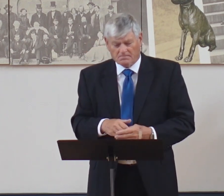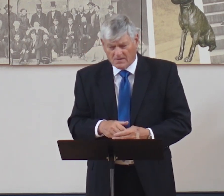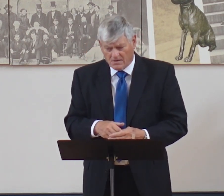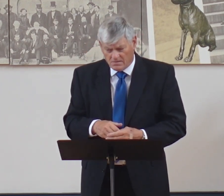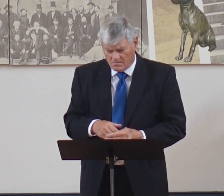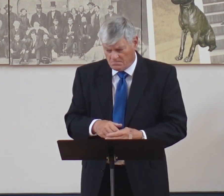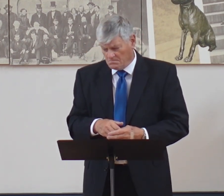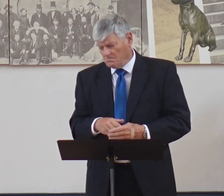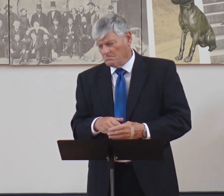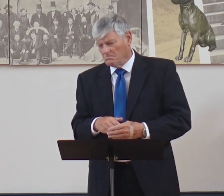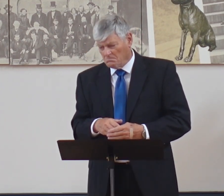"Nancy,